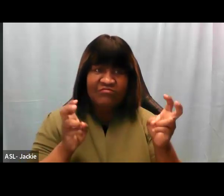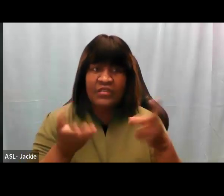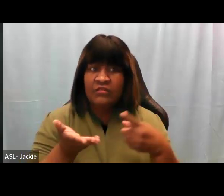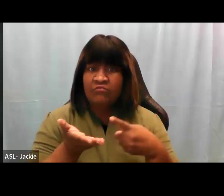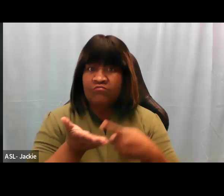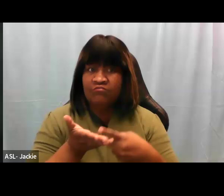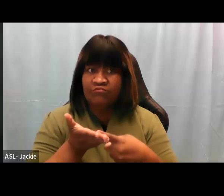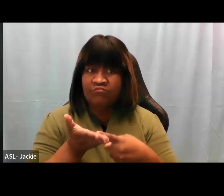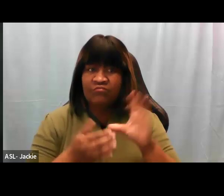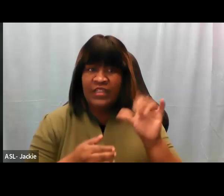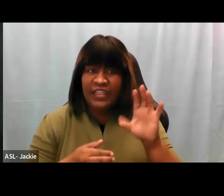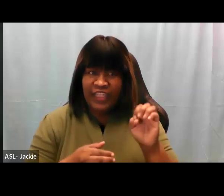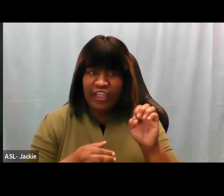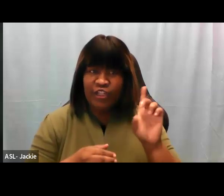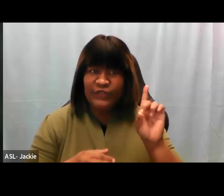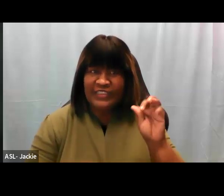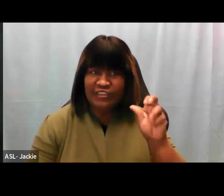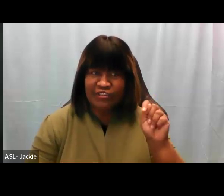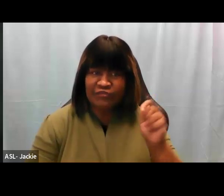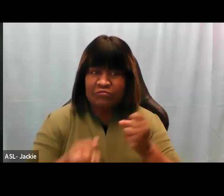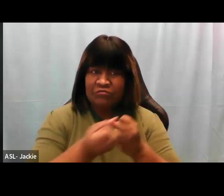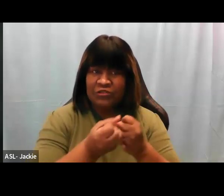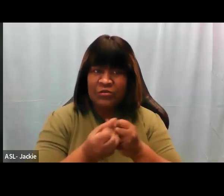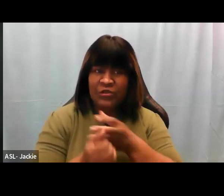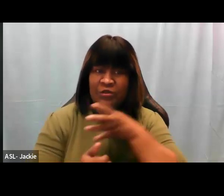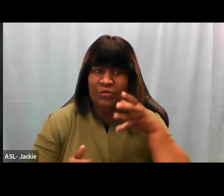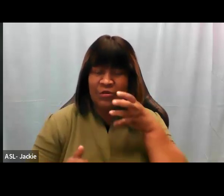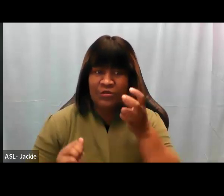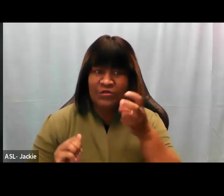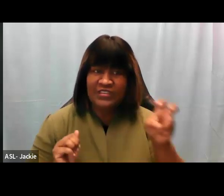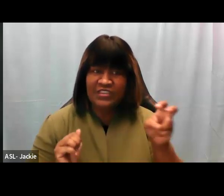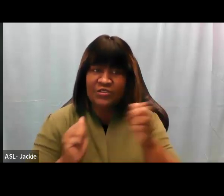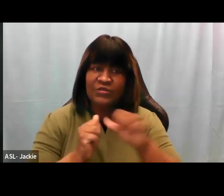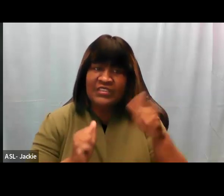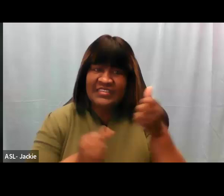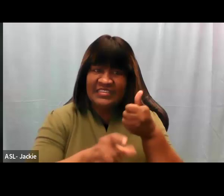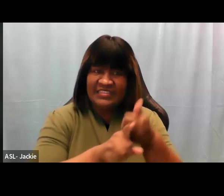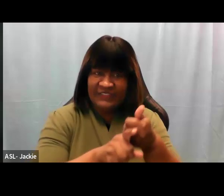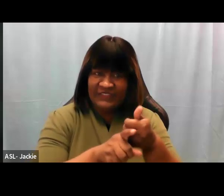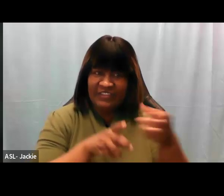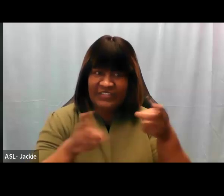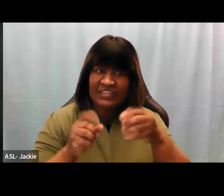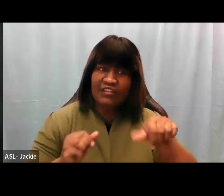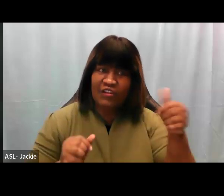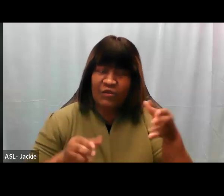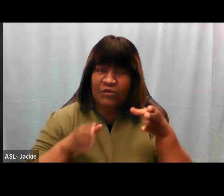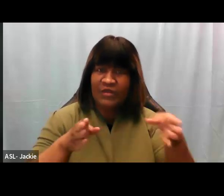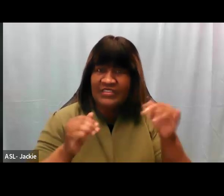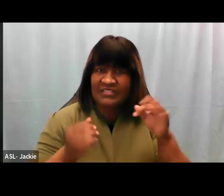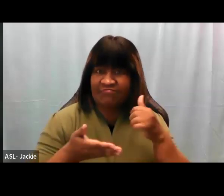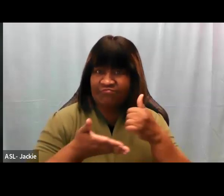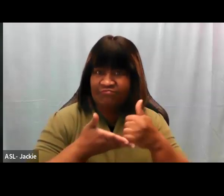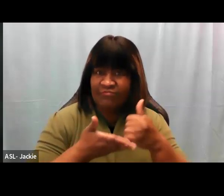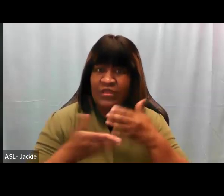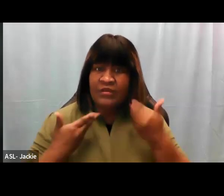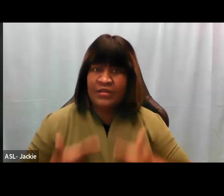Care Deserts, Supporting Rural Transition with Self-Direction and Other Modes of Assistance. My name is Mary